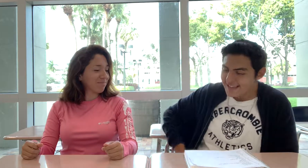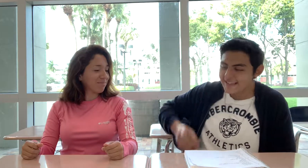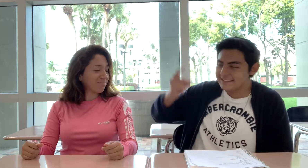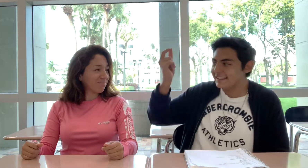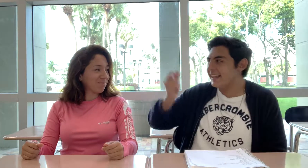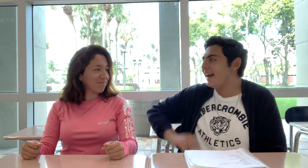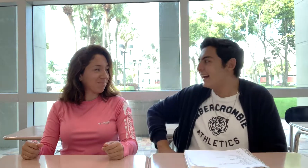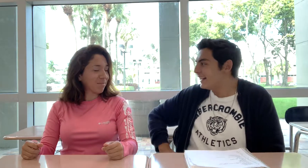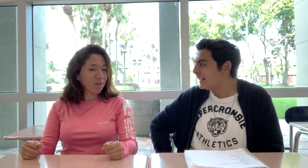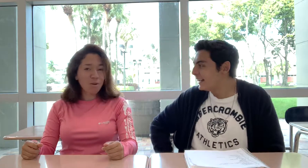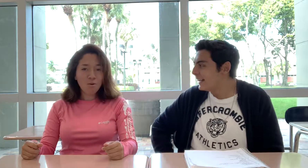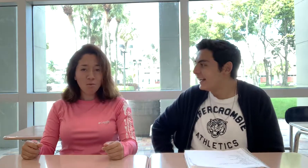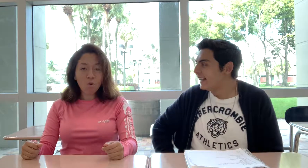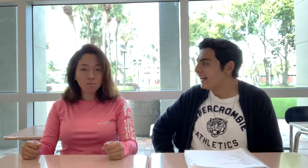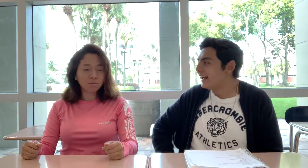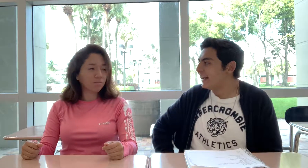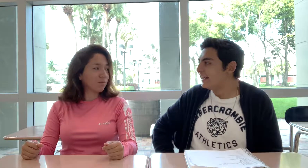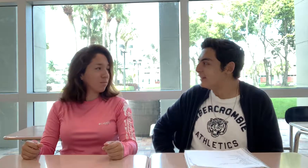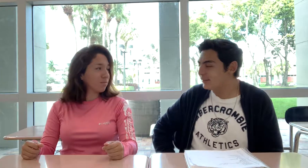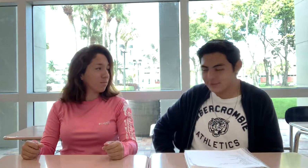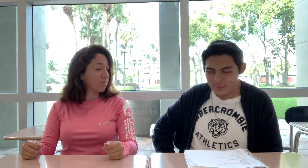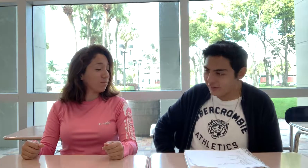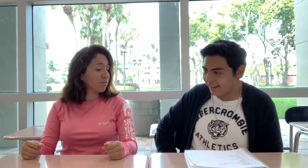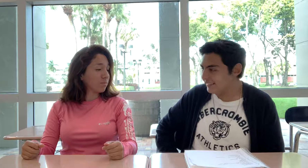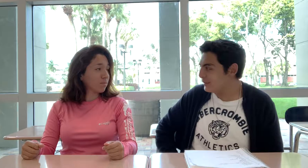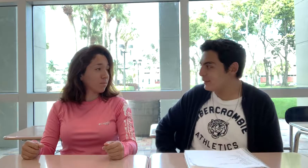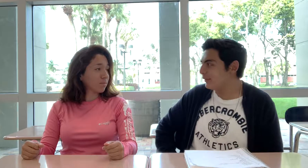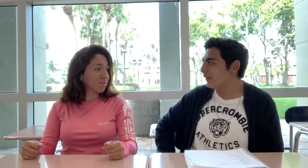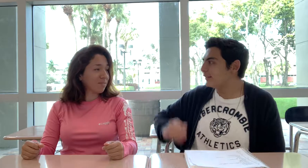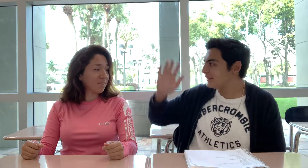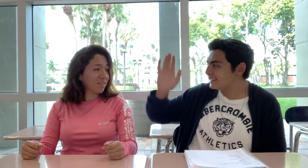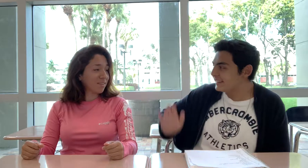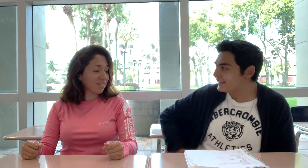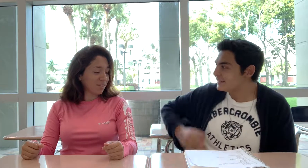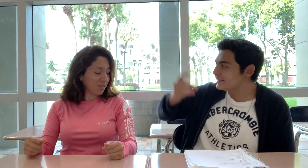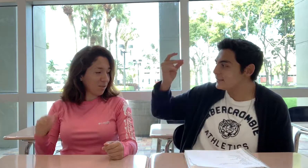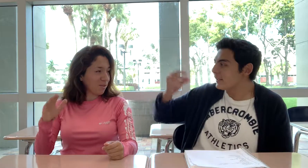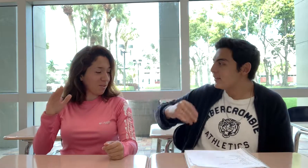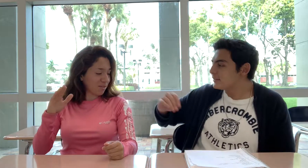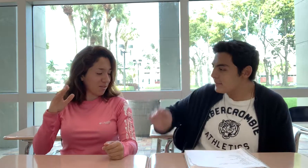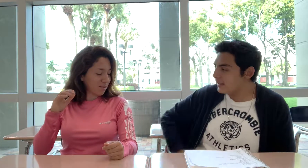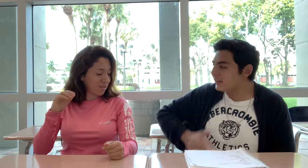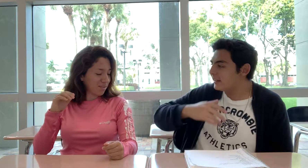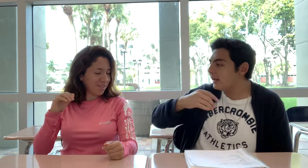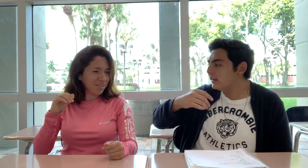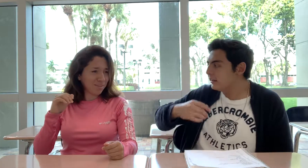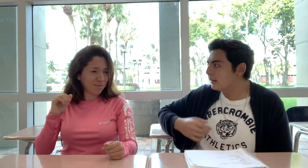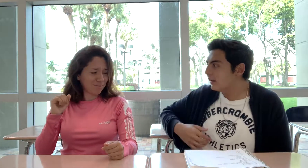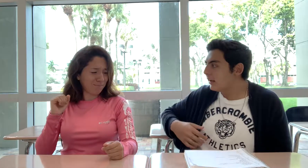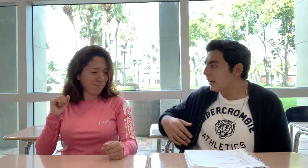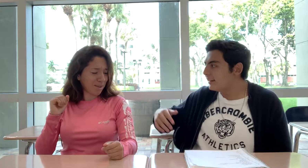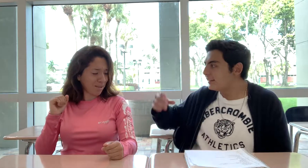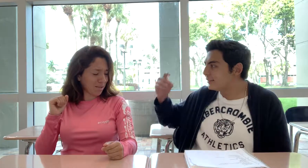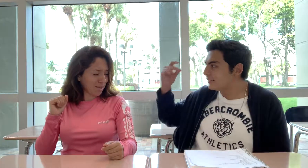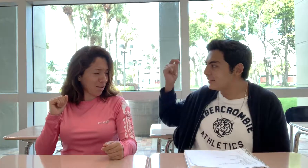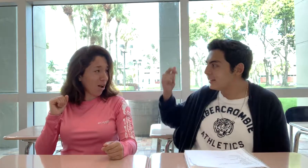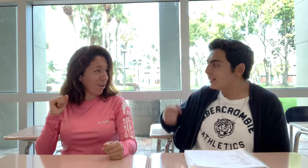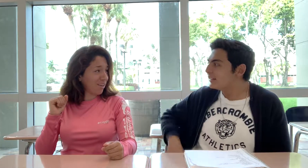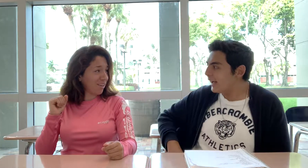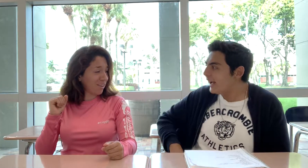Like that. You know, bark out people. just smack your leg. That's you say dog? Yes.